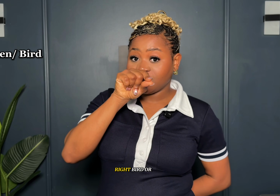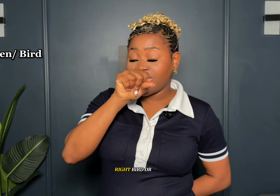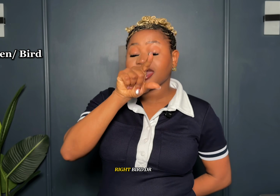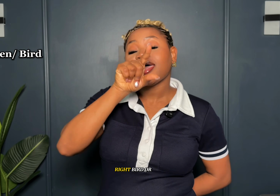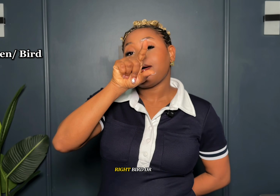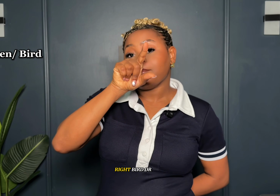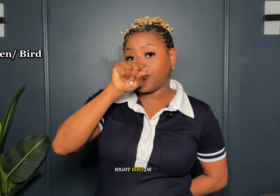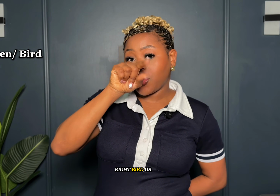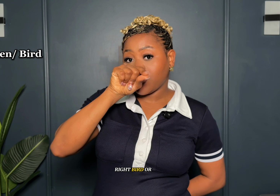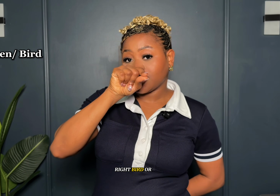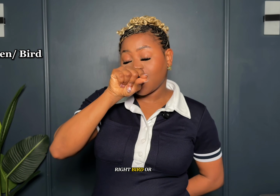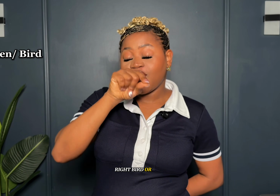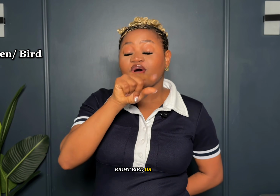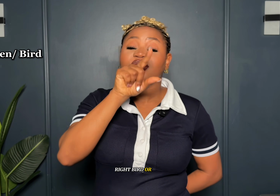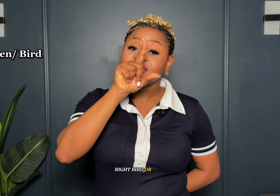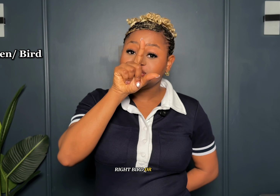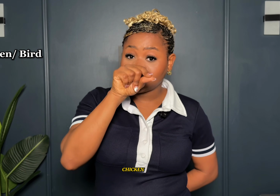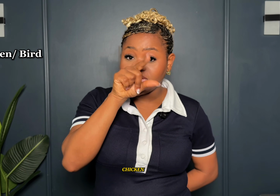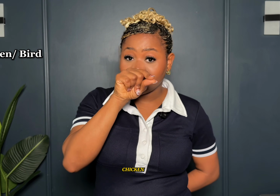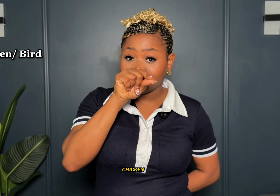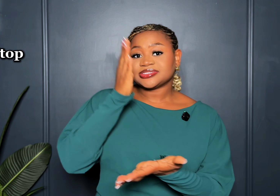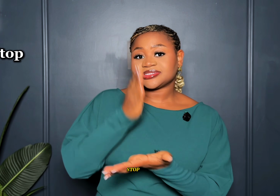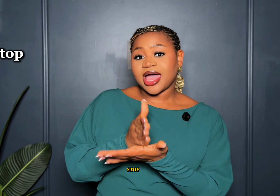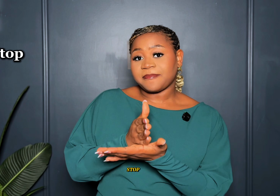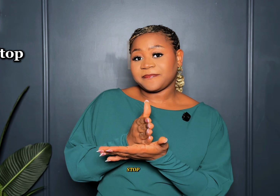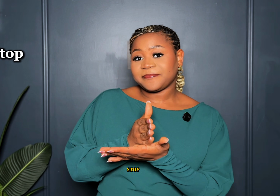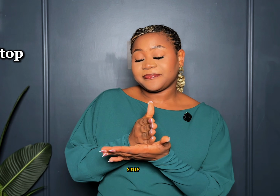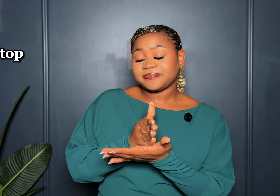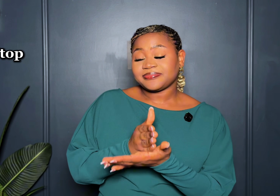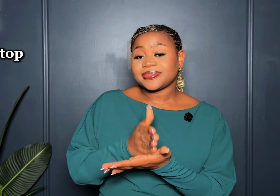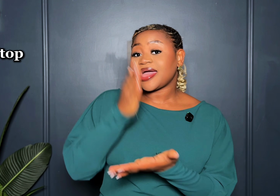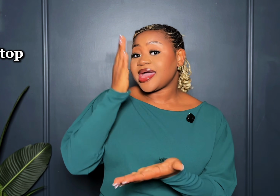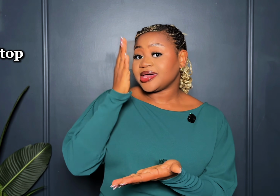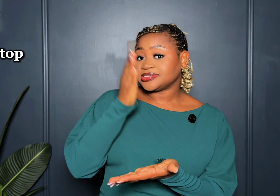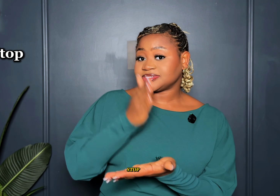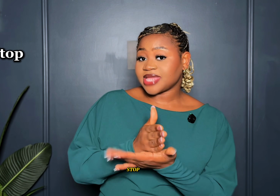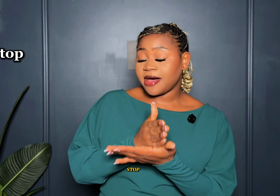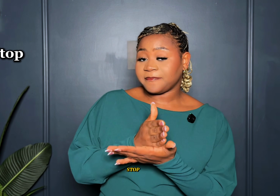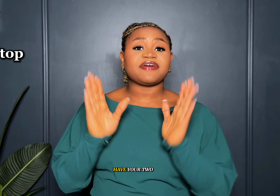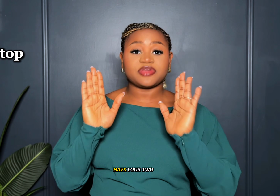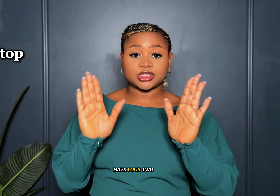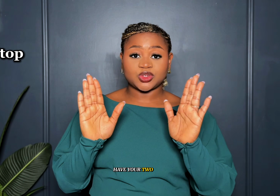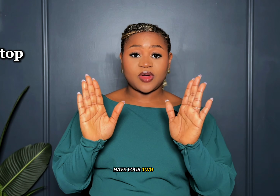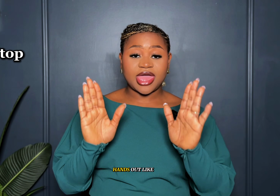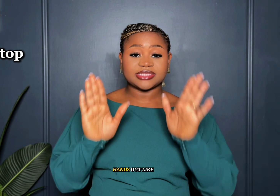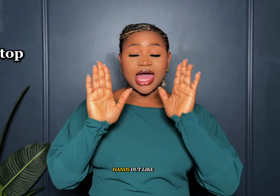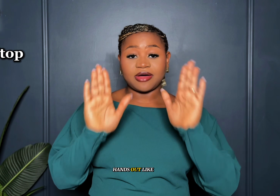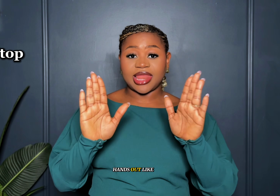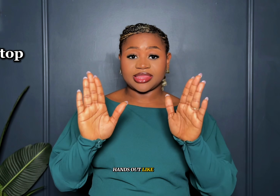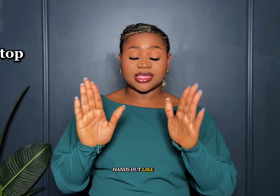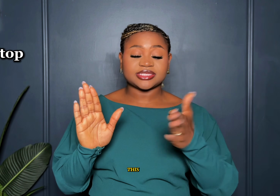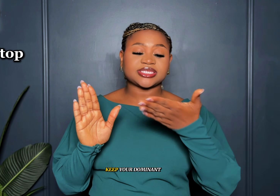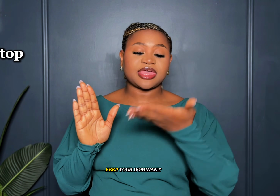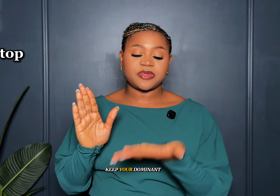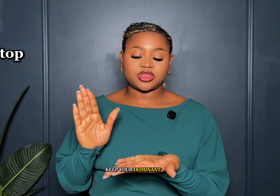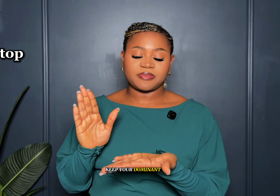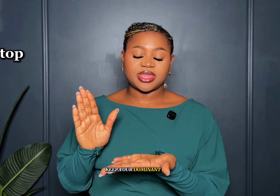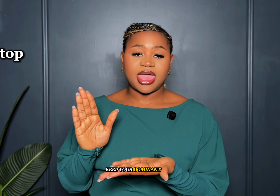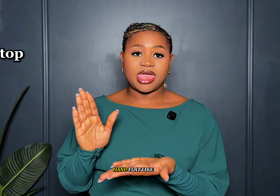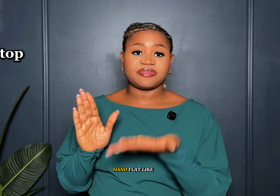right? Bird or chicken. Stop. Stop. Have your two hands out like this. Keep your dominant hand